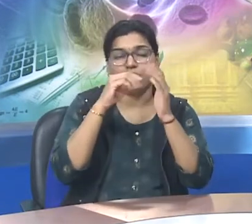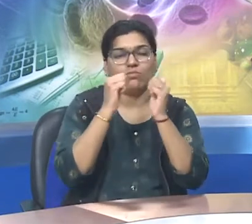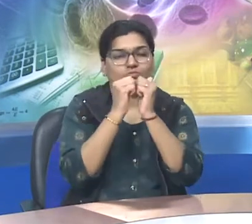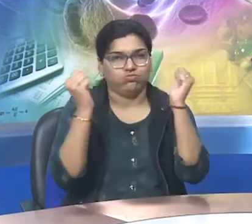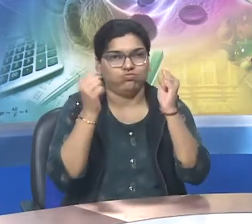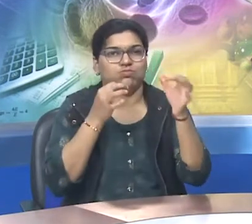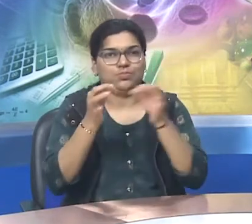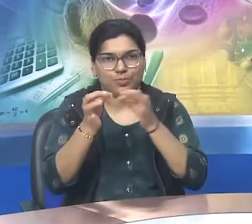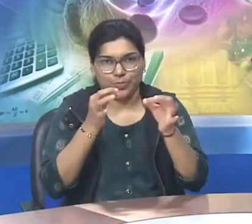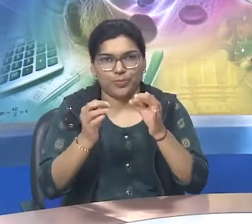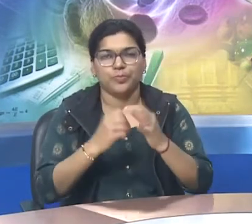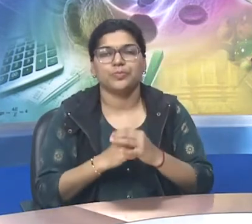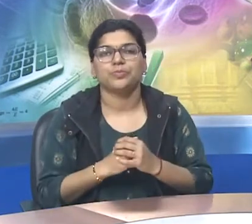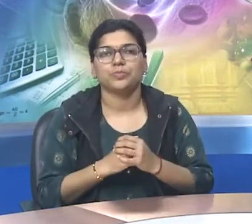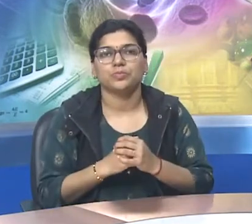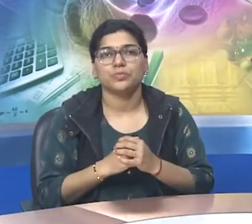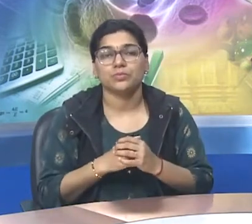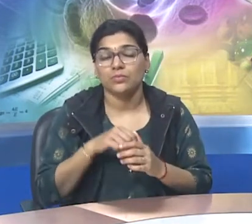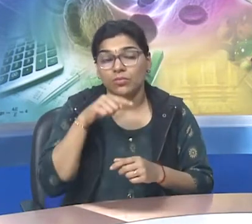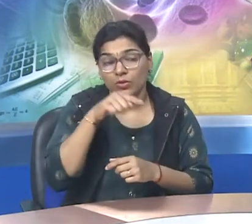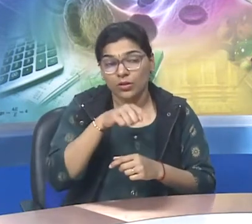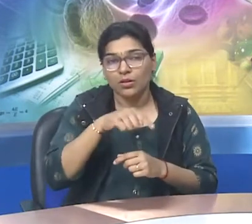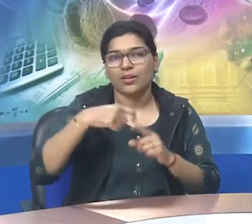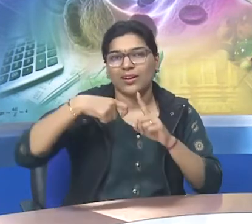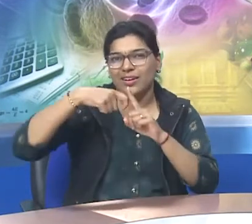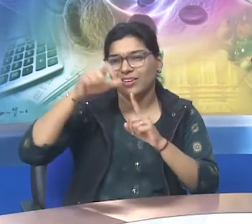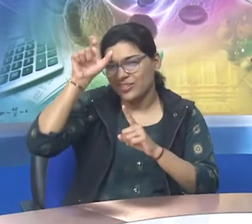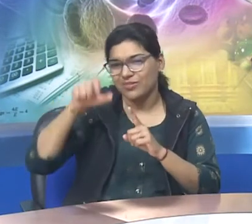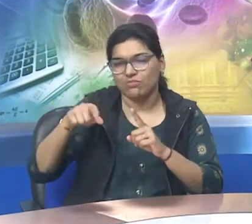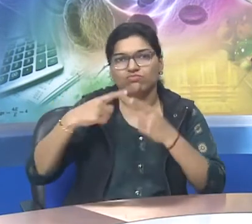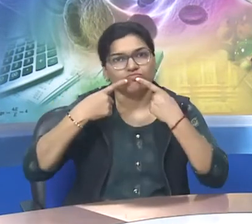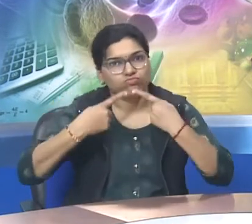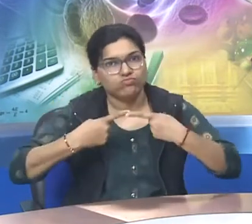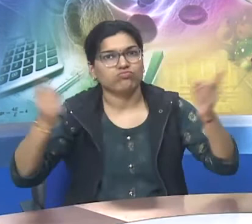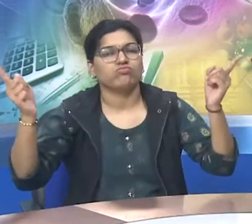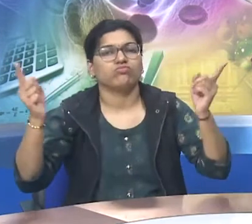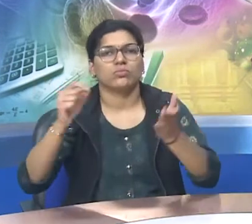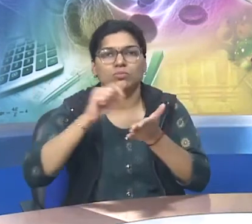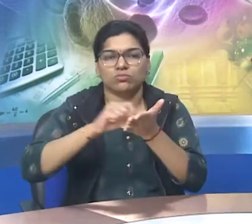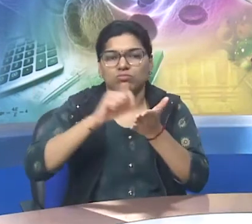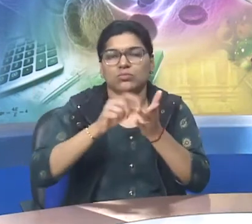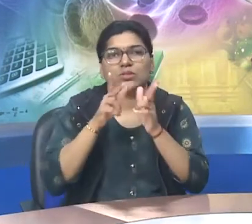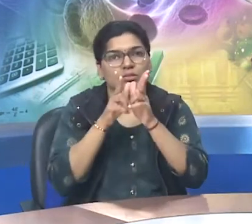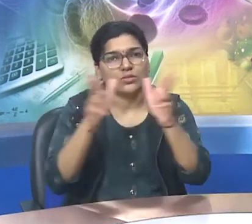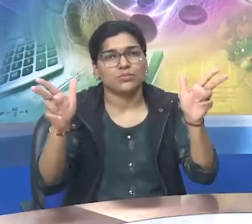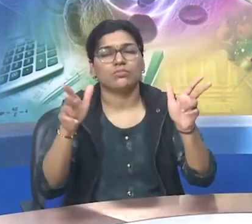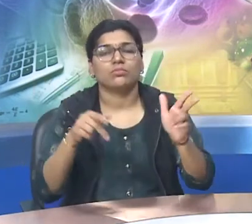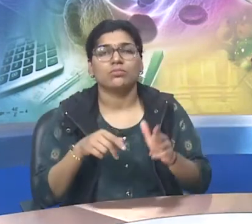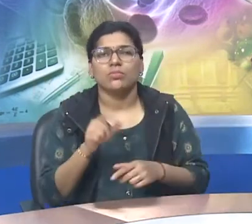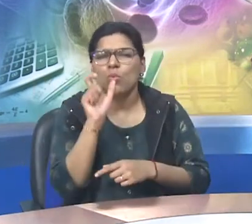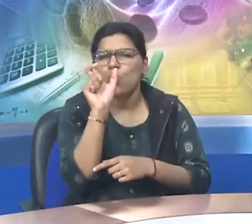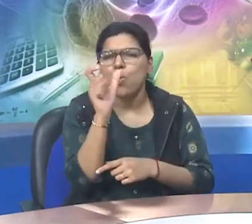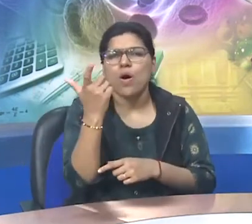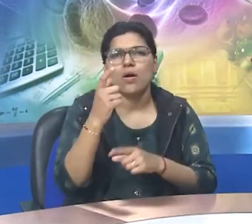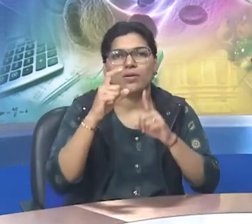Let us now understand the meaning of these lines. The poetess, she addresses the